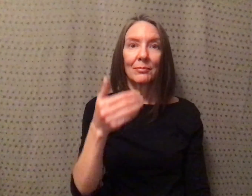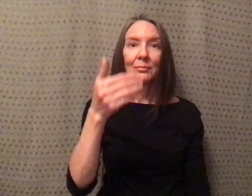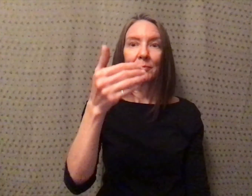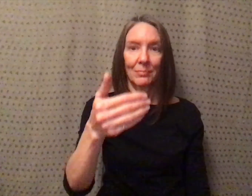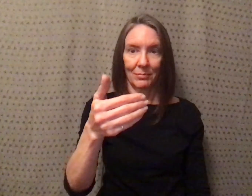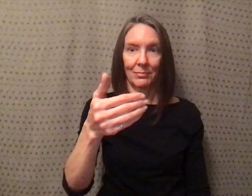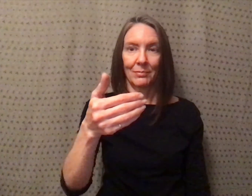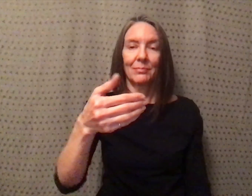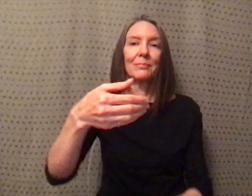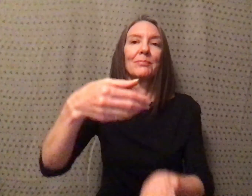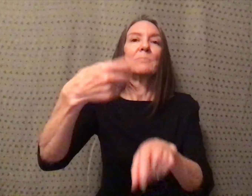2 blocks.